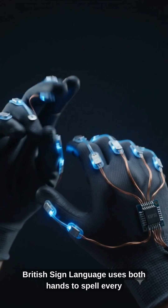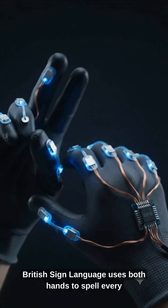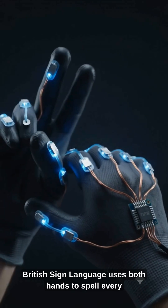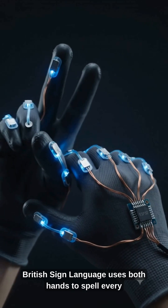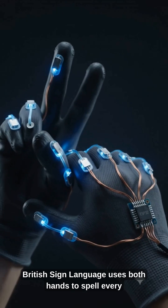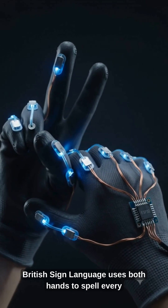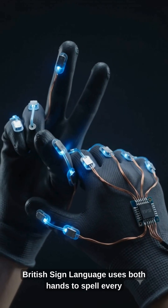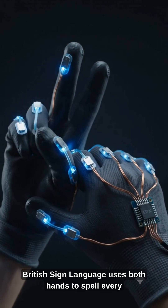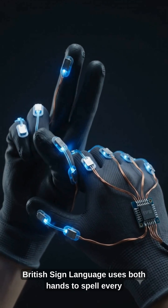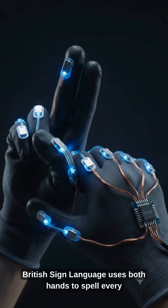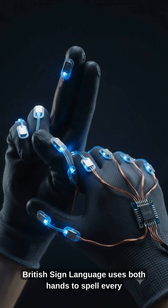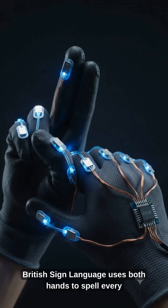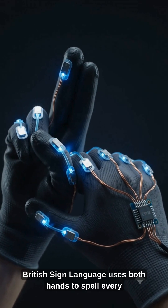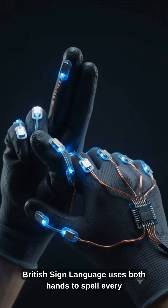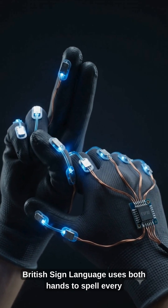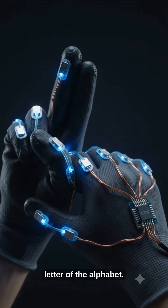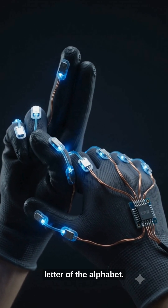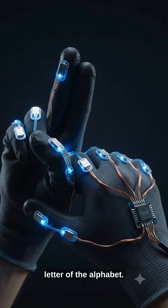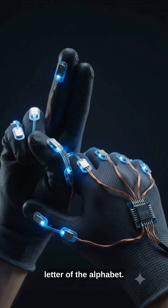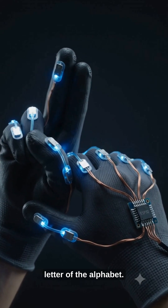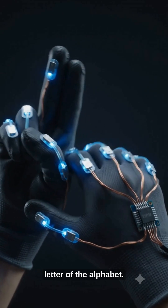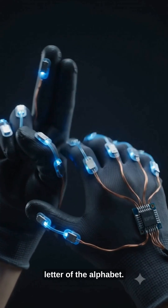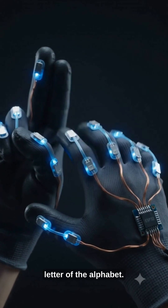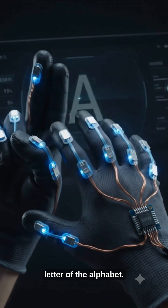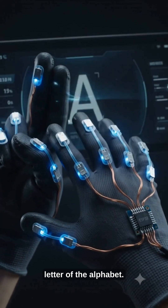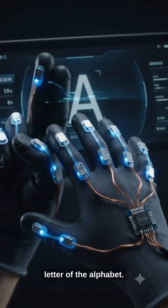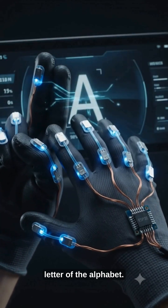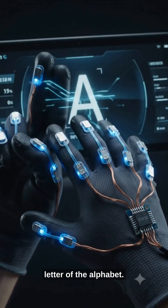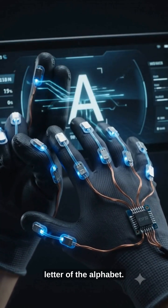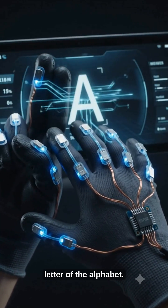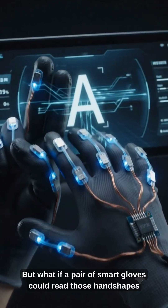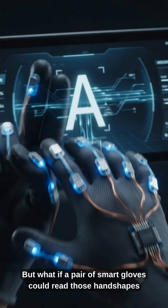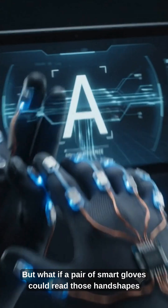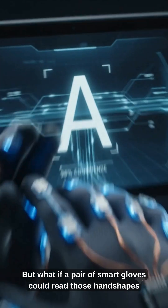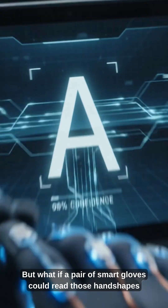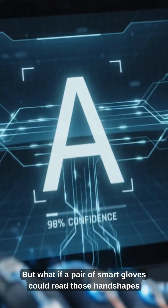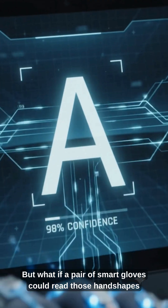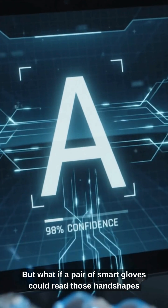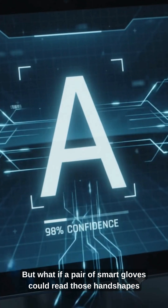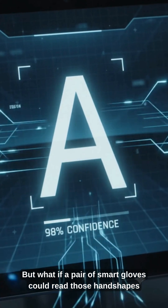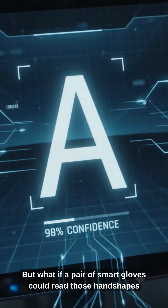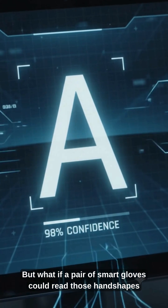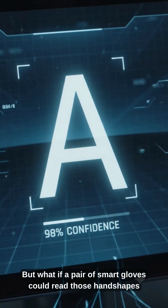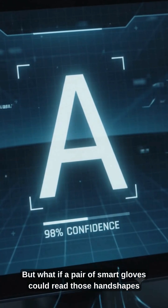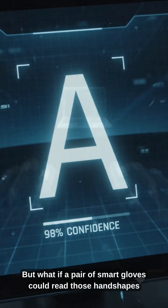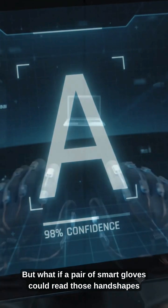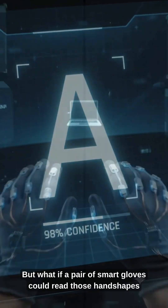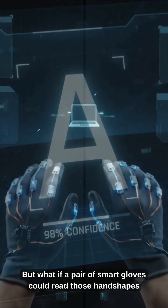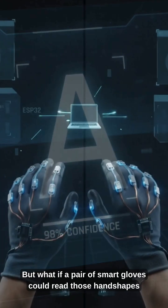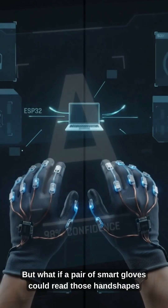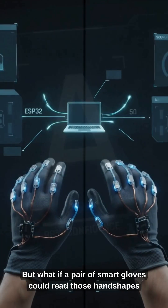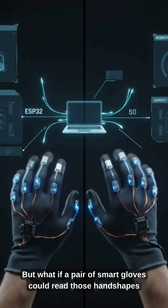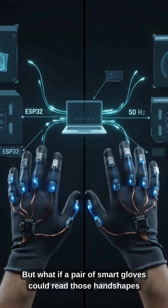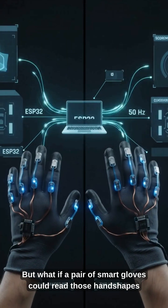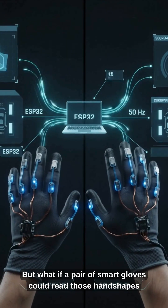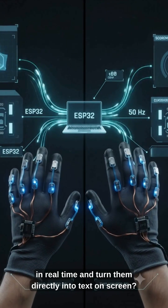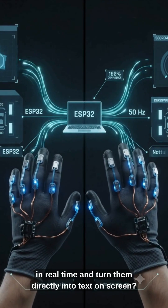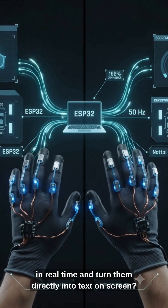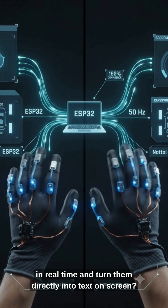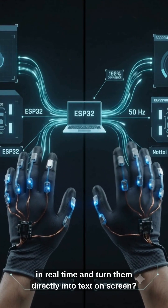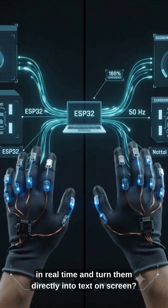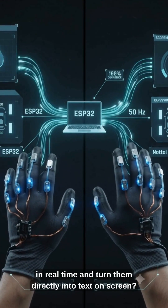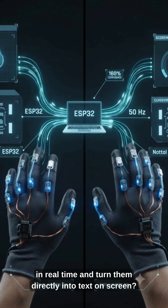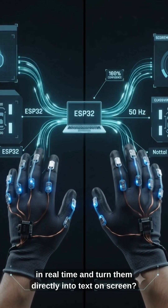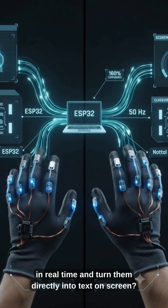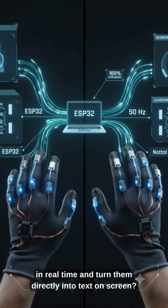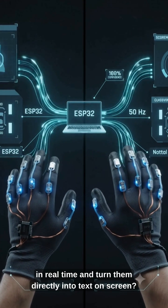British Sign Language uses both hands to spell every letter of the alphabet. But what if a pair of smart gloves could read those hand shapes in